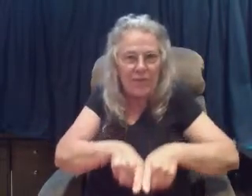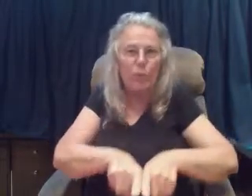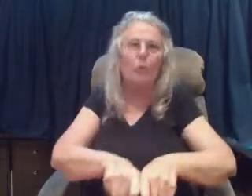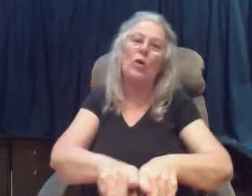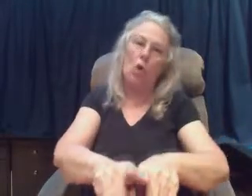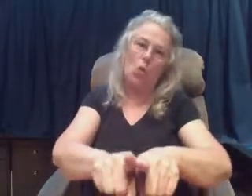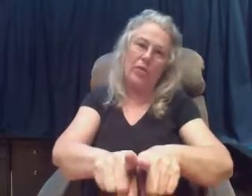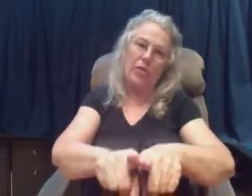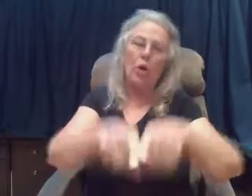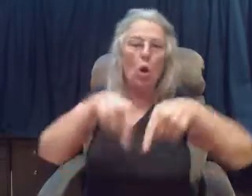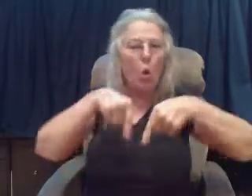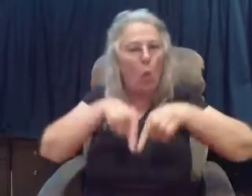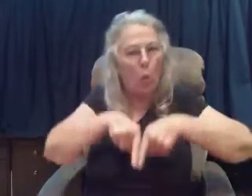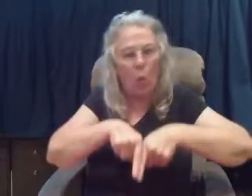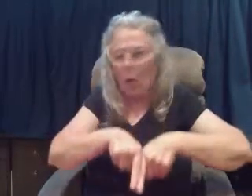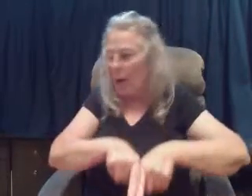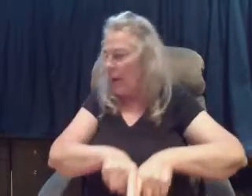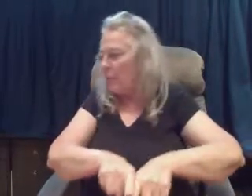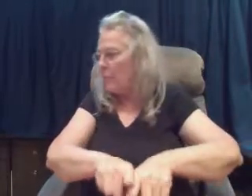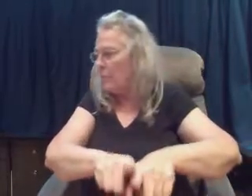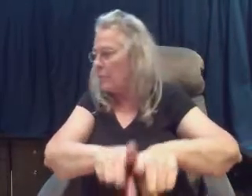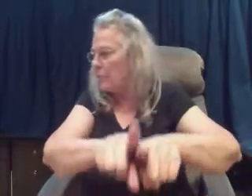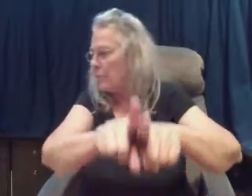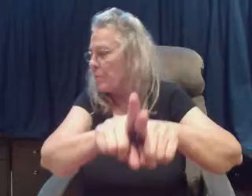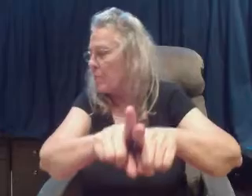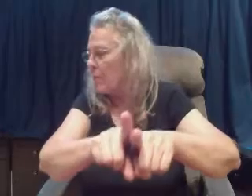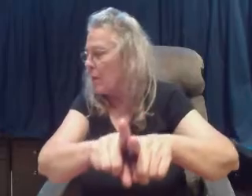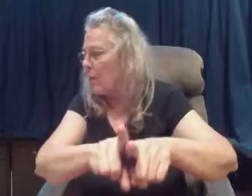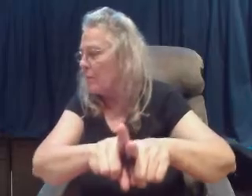one will go with it. While.